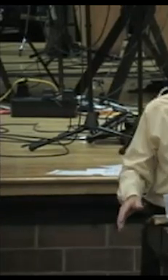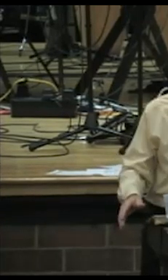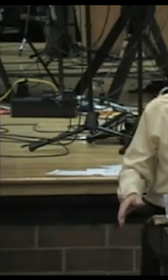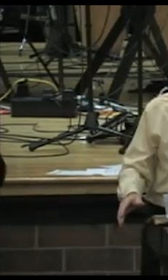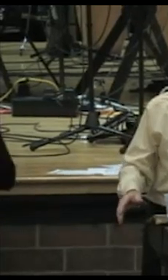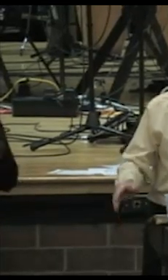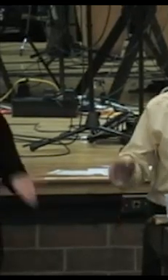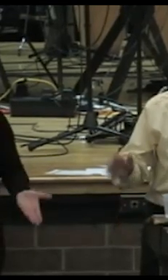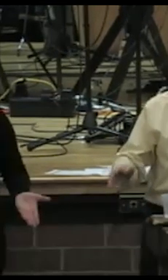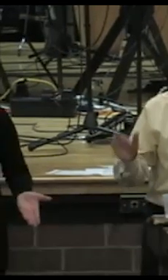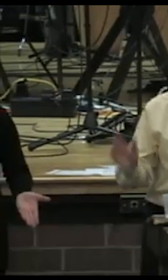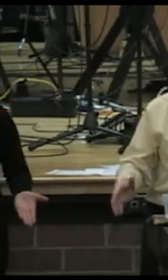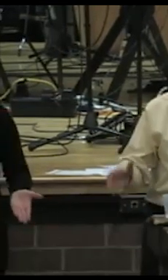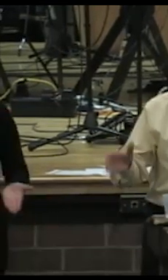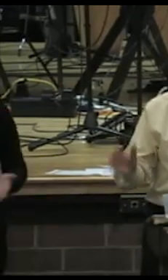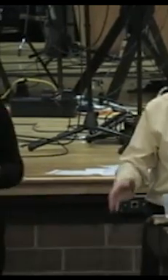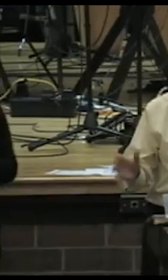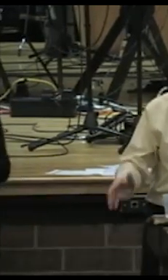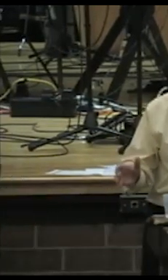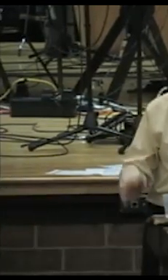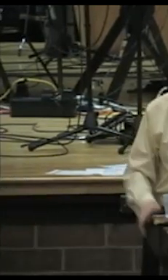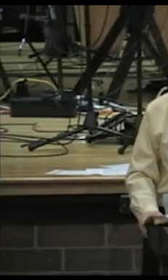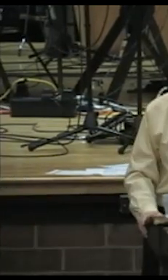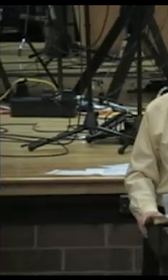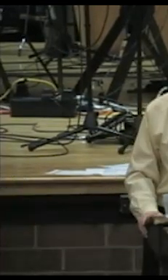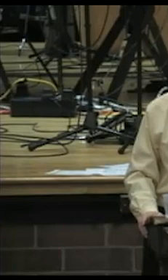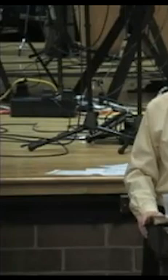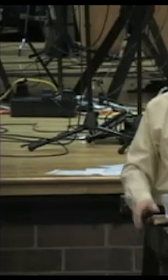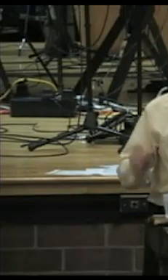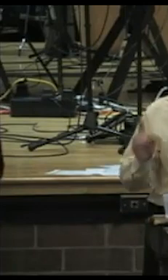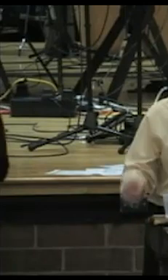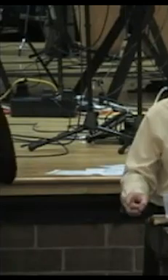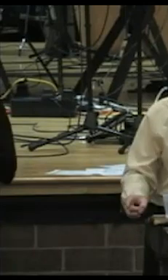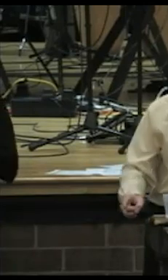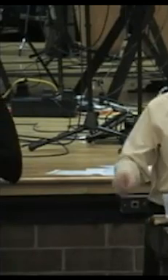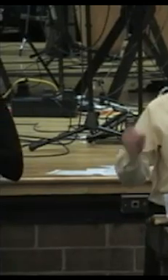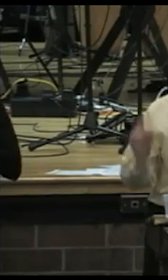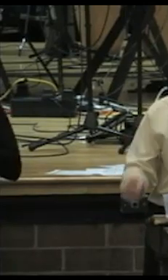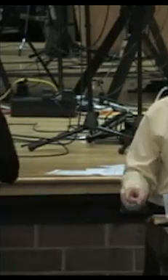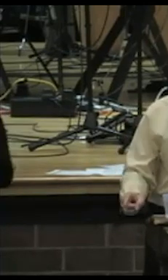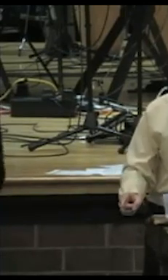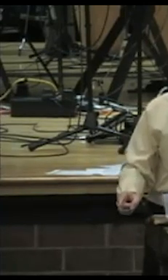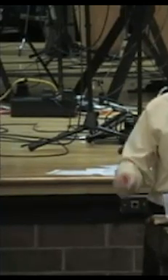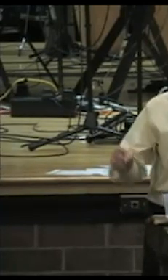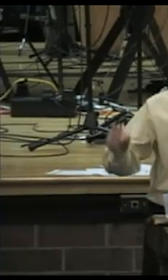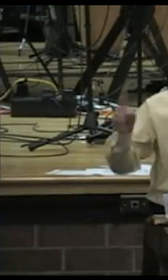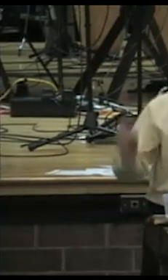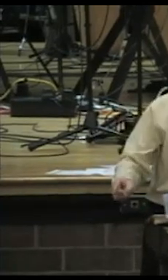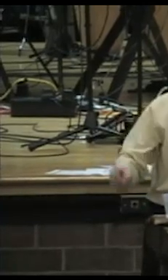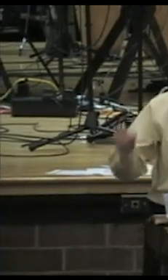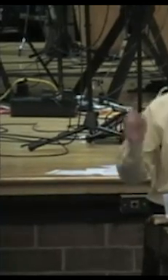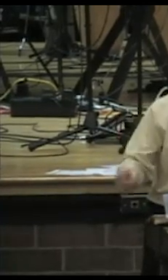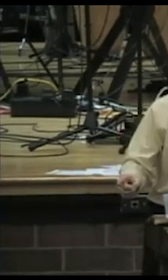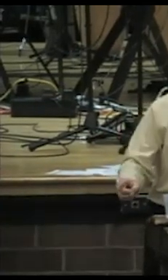the Lord is not in half-hearted Christianity. The joy of the Lord is not in doing your own thing